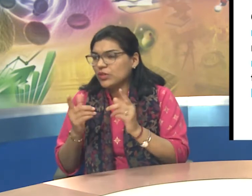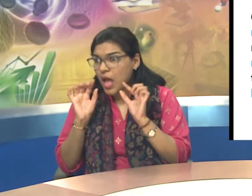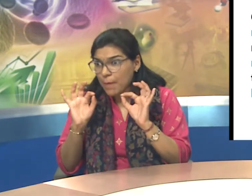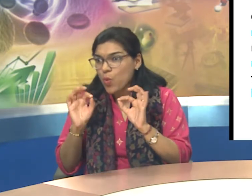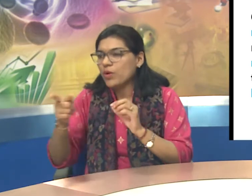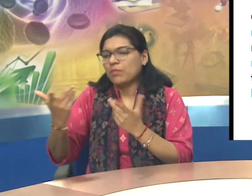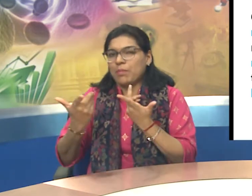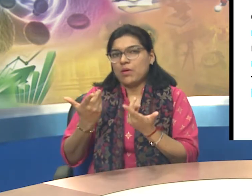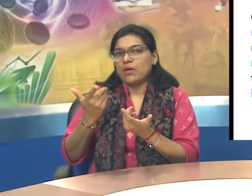and